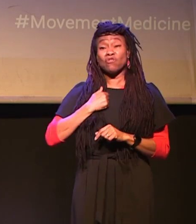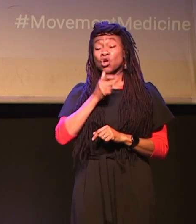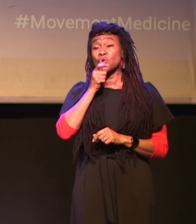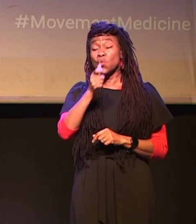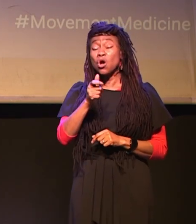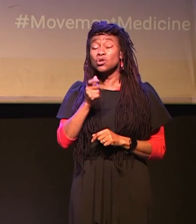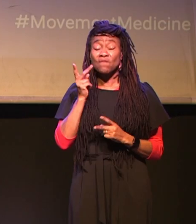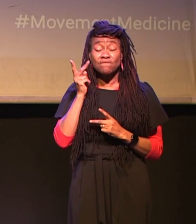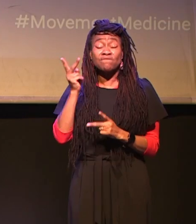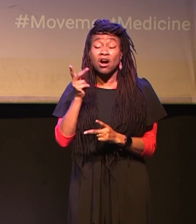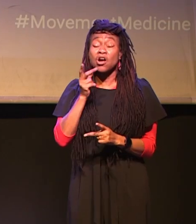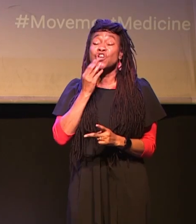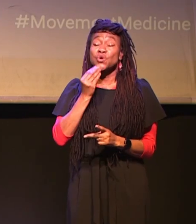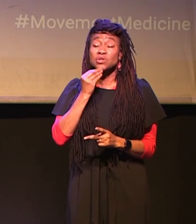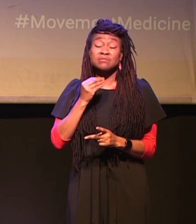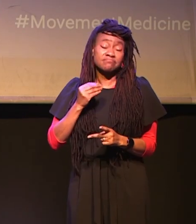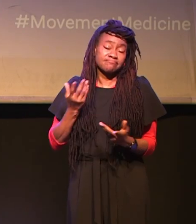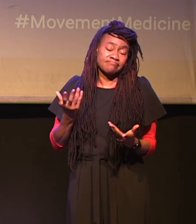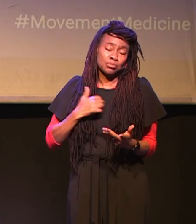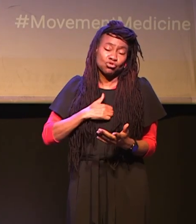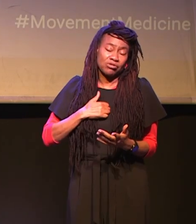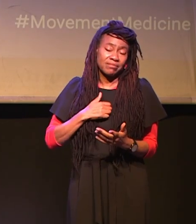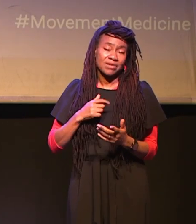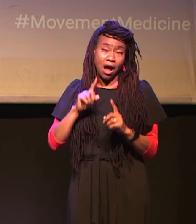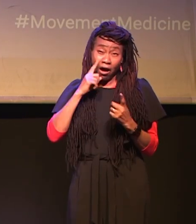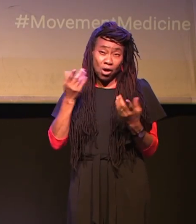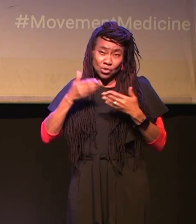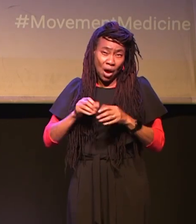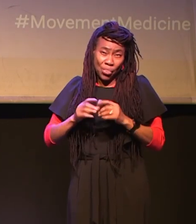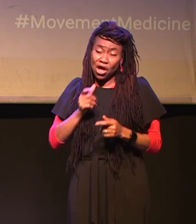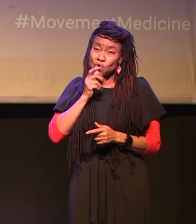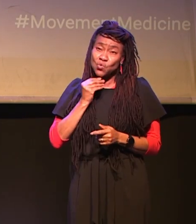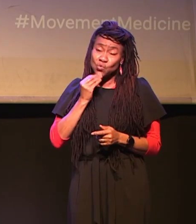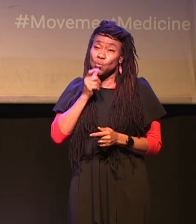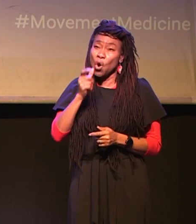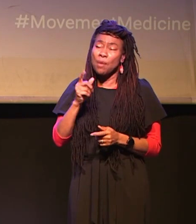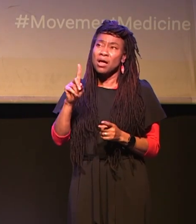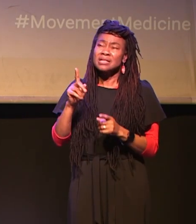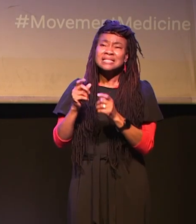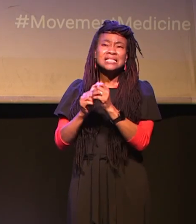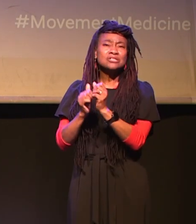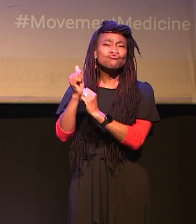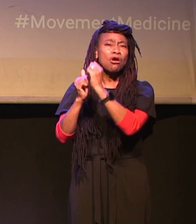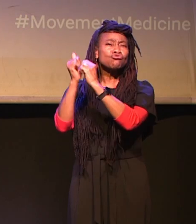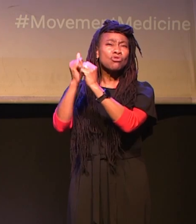And so it feels challenging, it feels